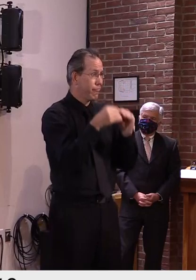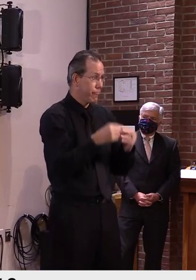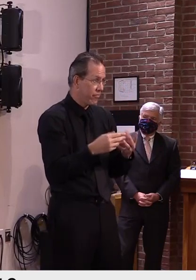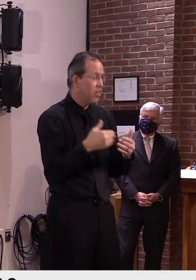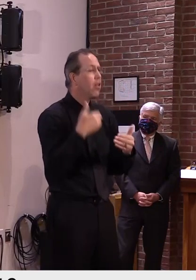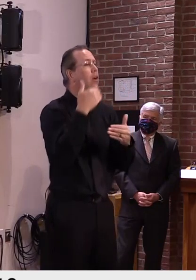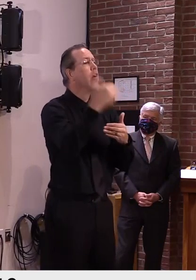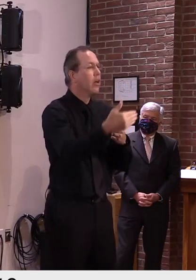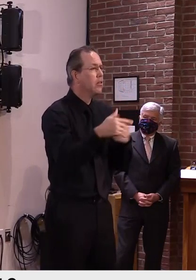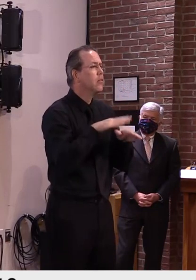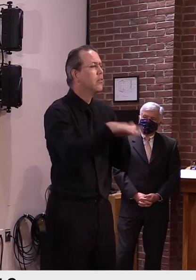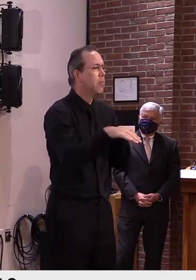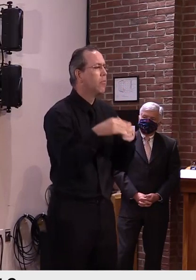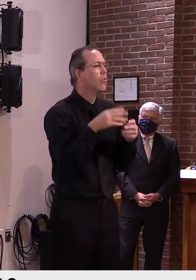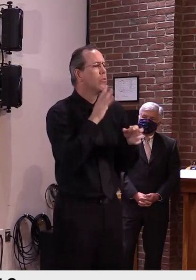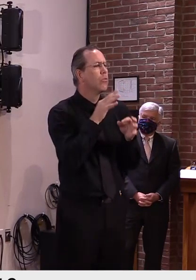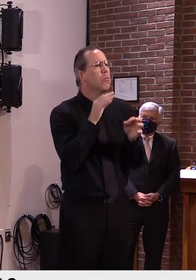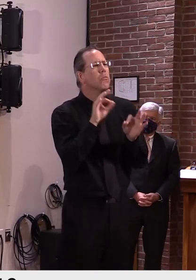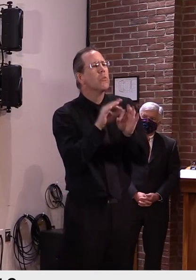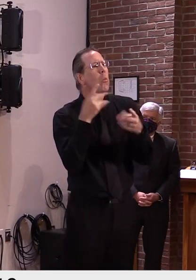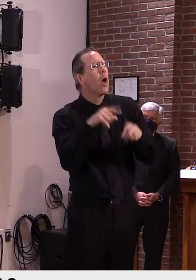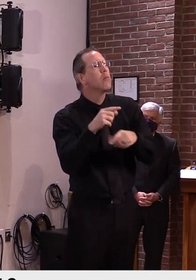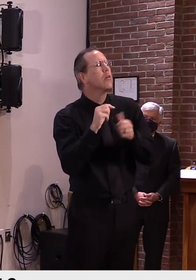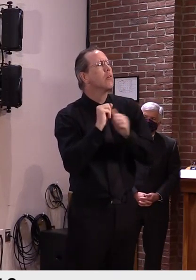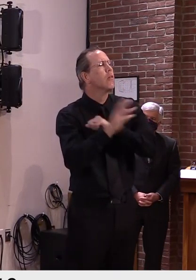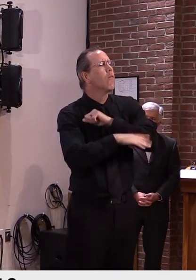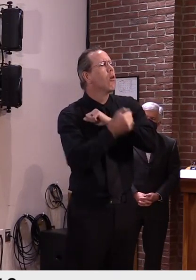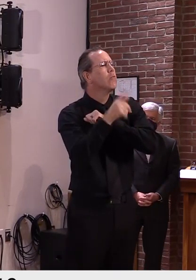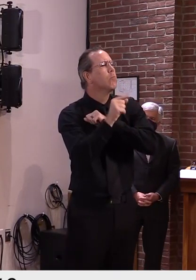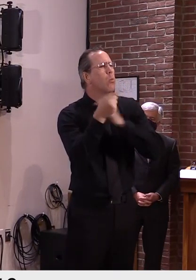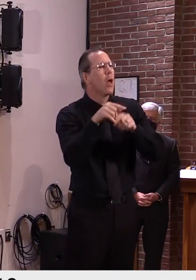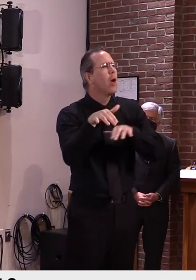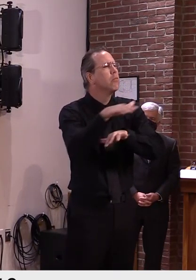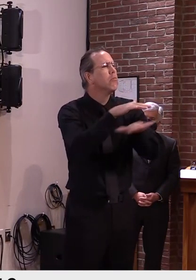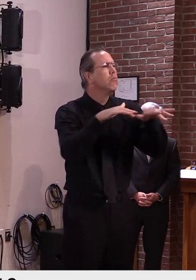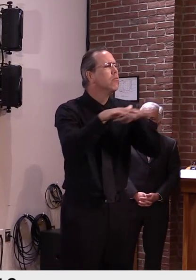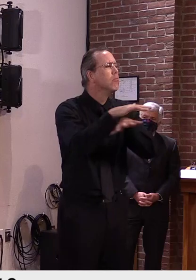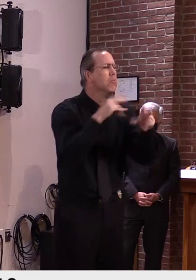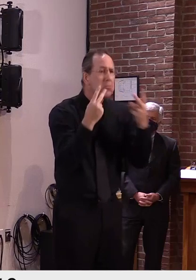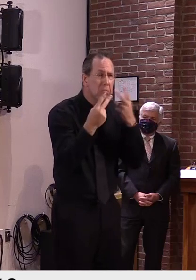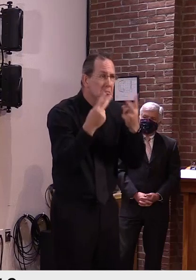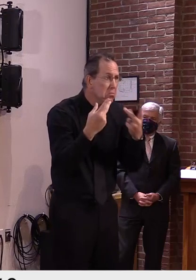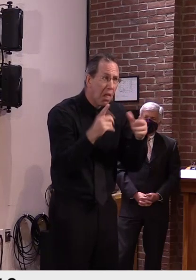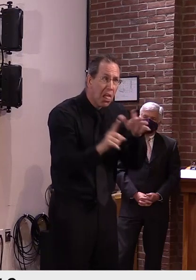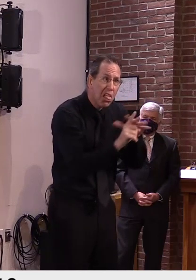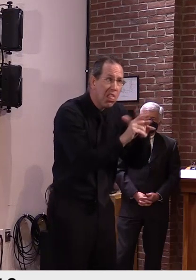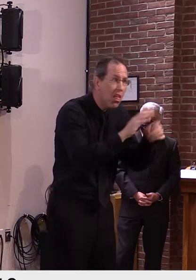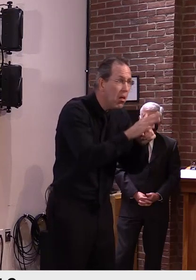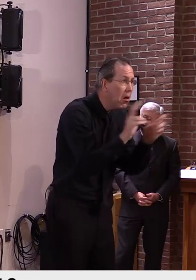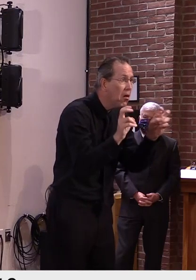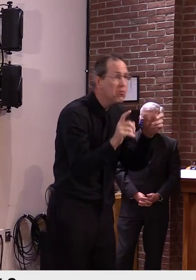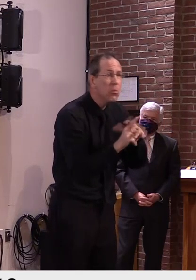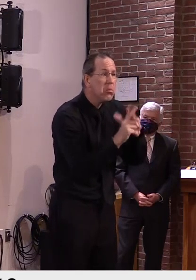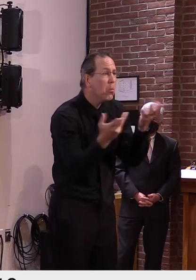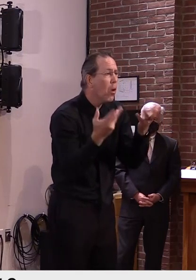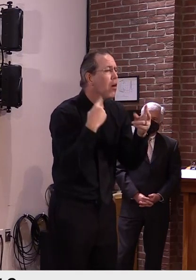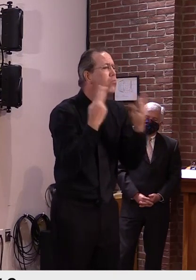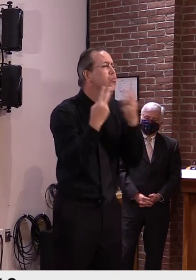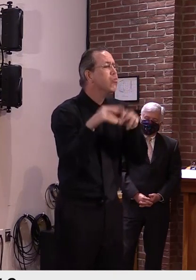play out a bit. But as you mentioned, the issues of indoor activities are more significant relative to our